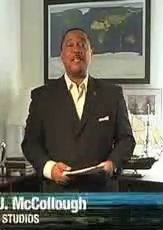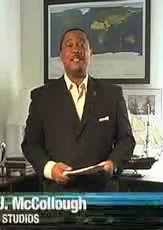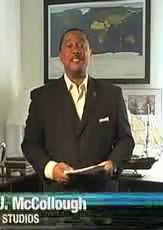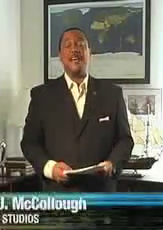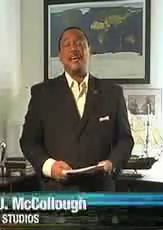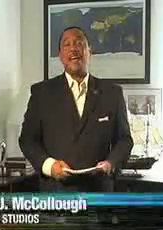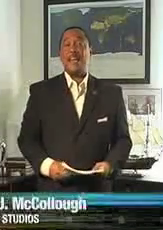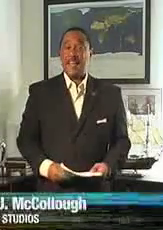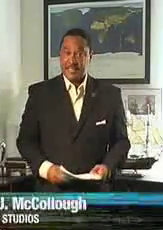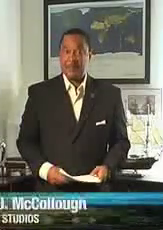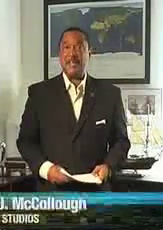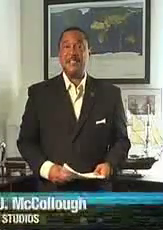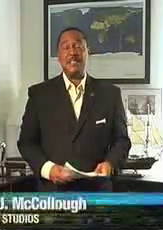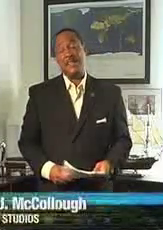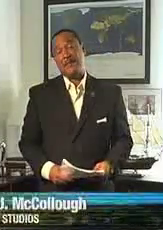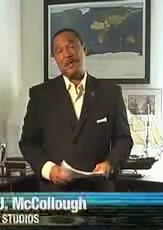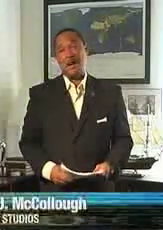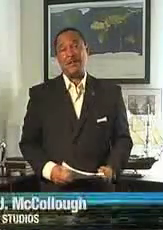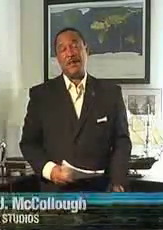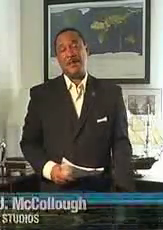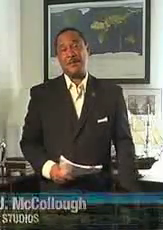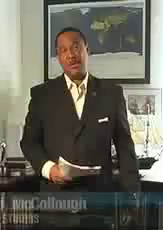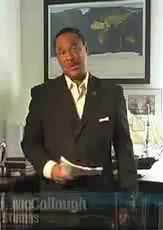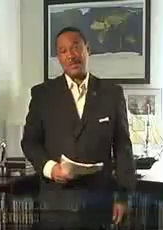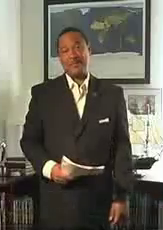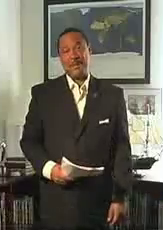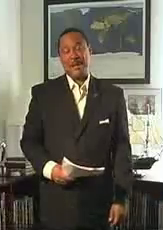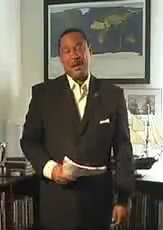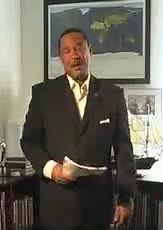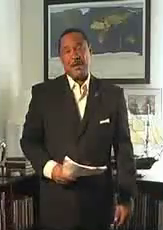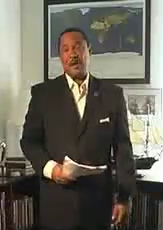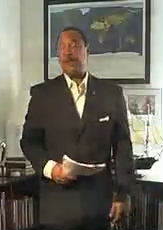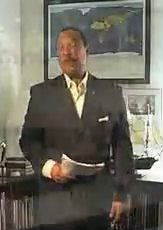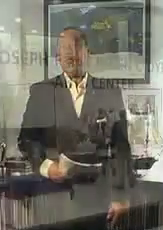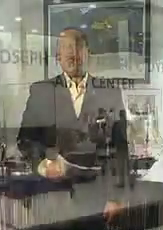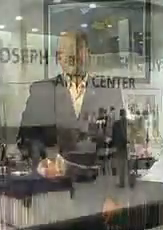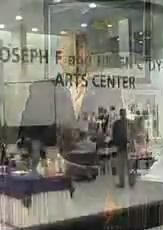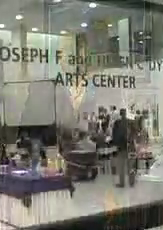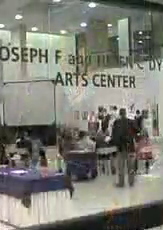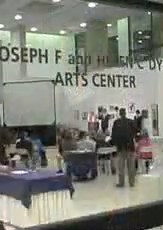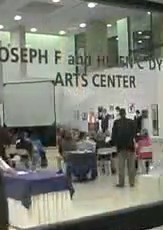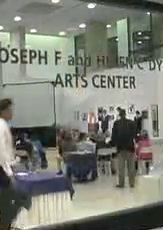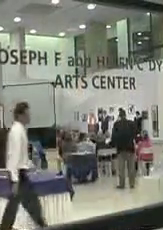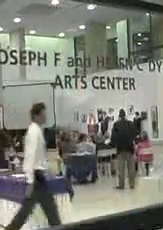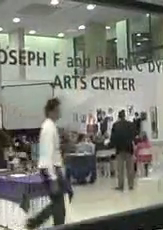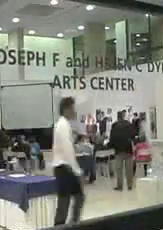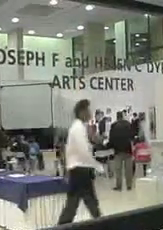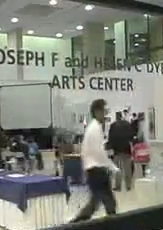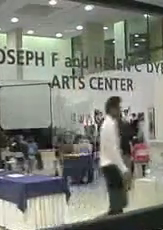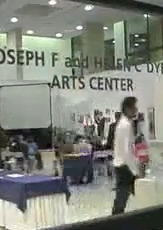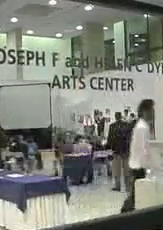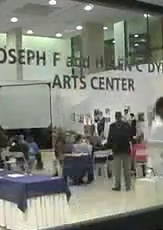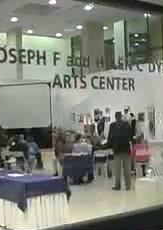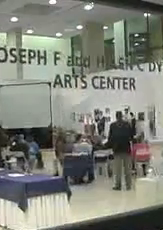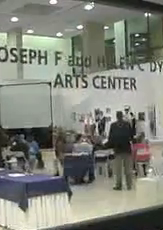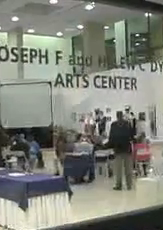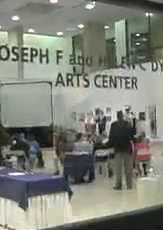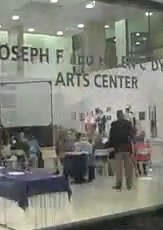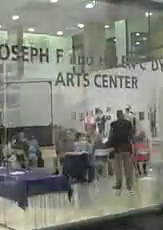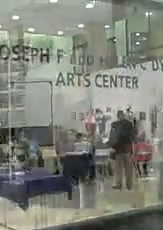places, and activities in the deaf and hard of hearing community. On our program today, we feature the RIT-NTID Art